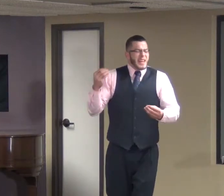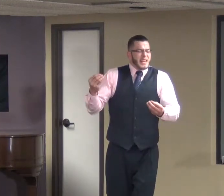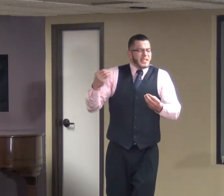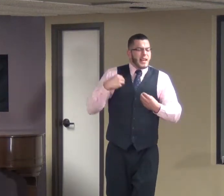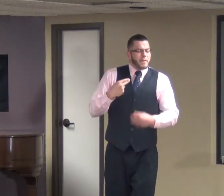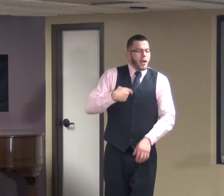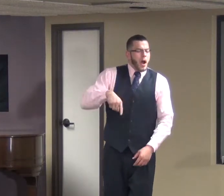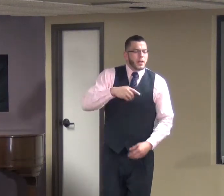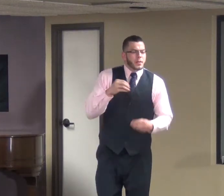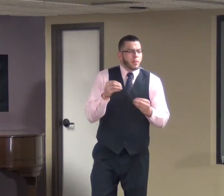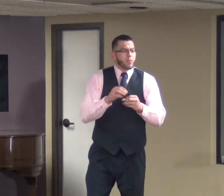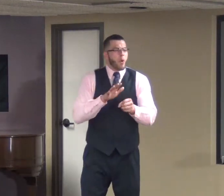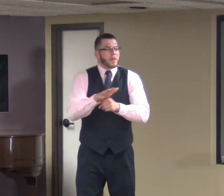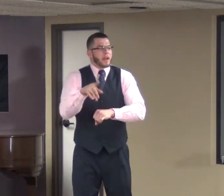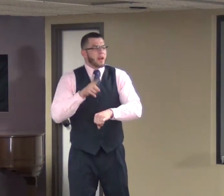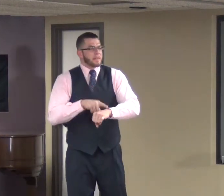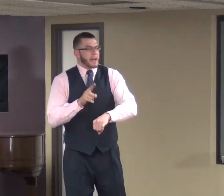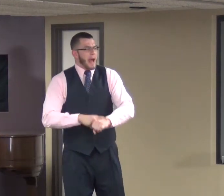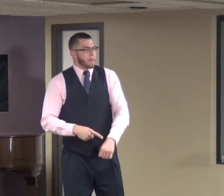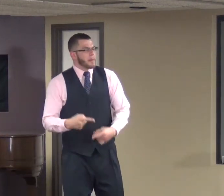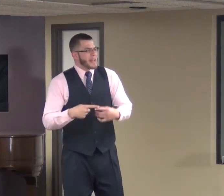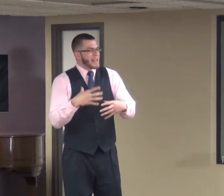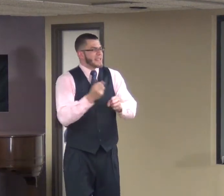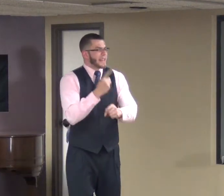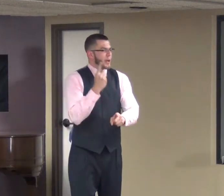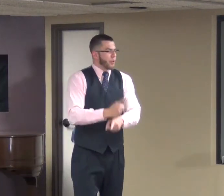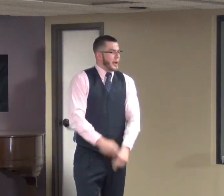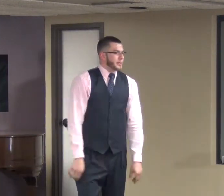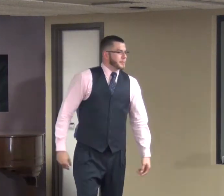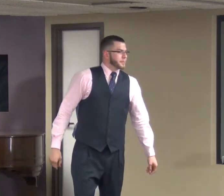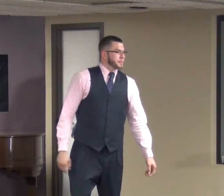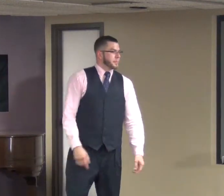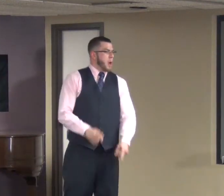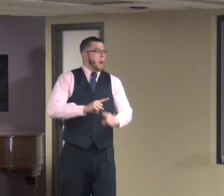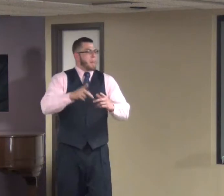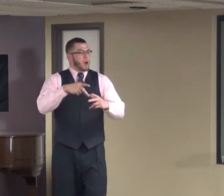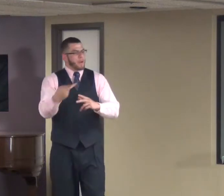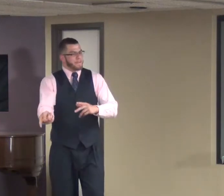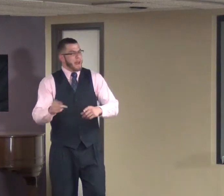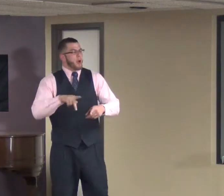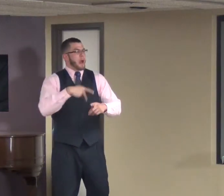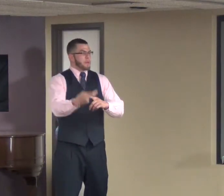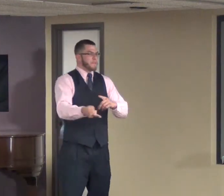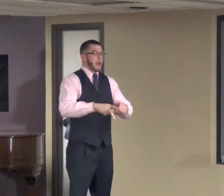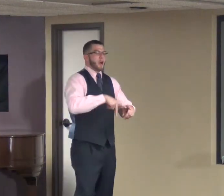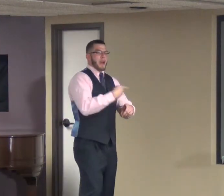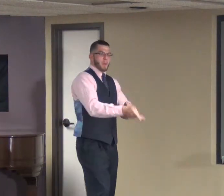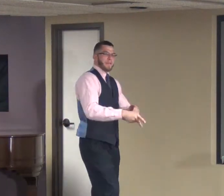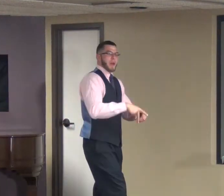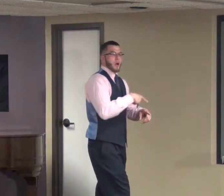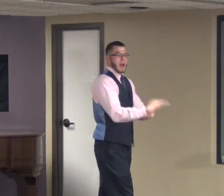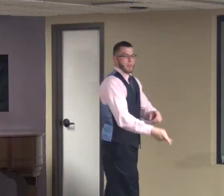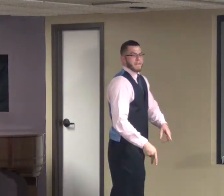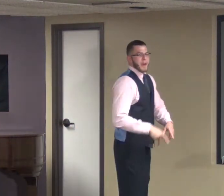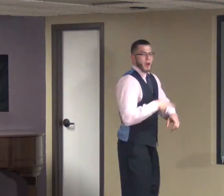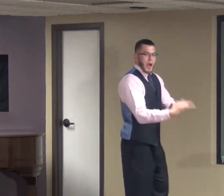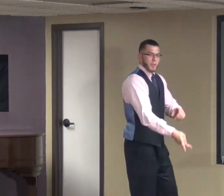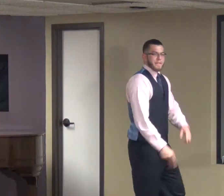He's given us more than enough time to get it right. But we fail, and we fail, and we fail, and we fail, and we